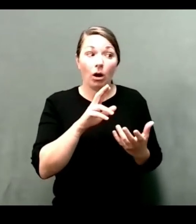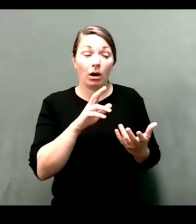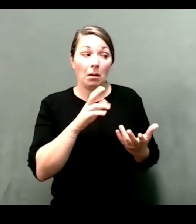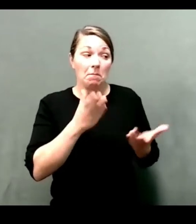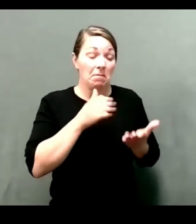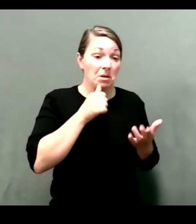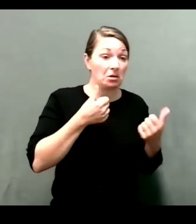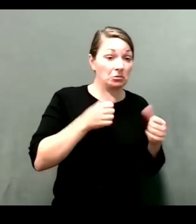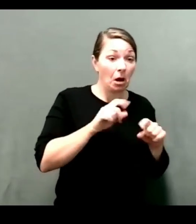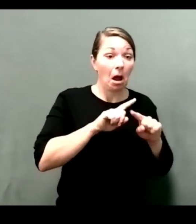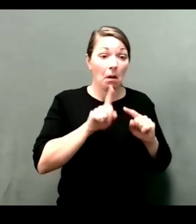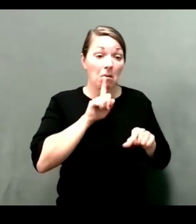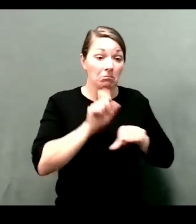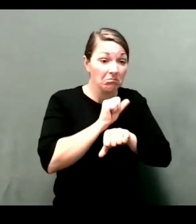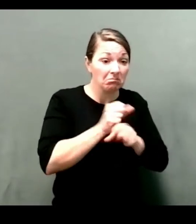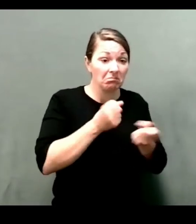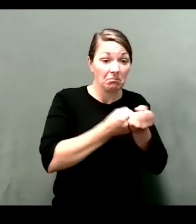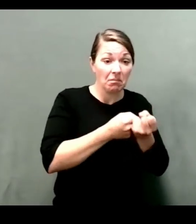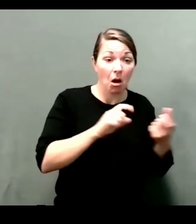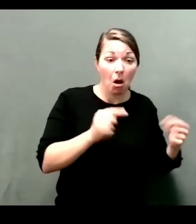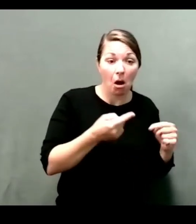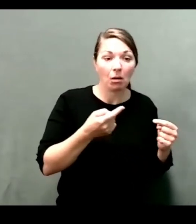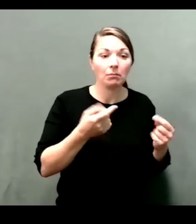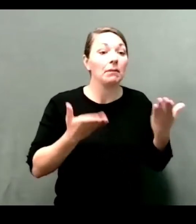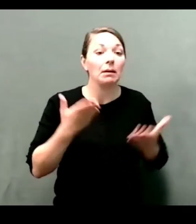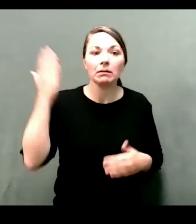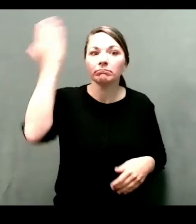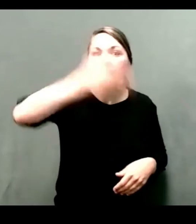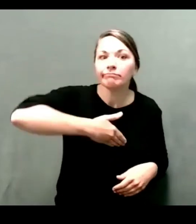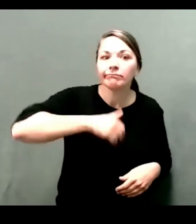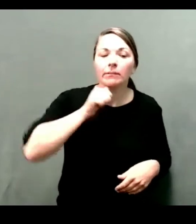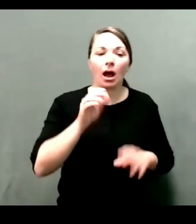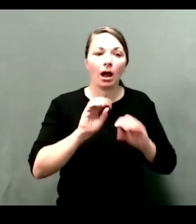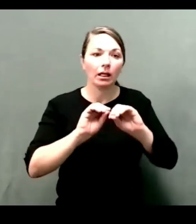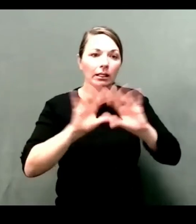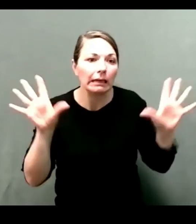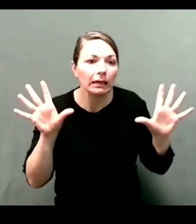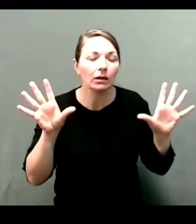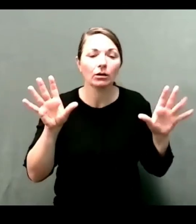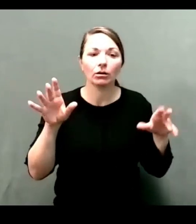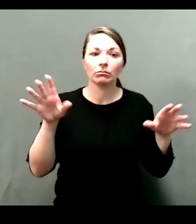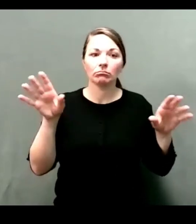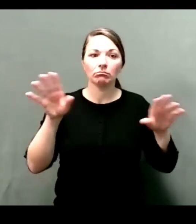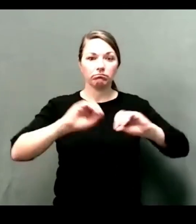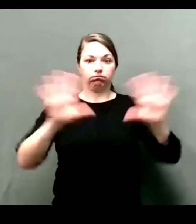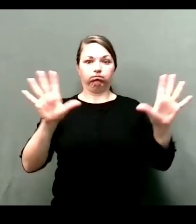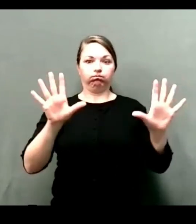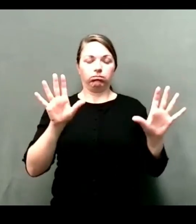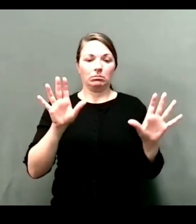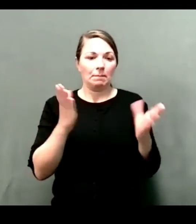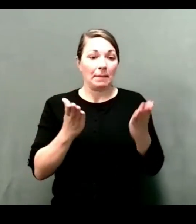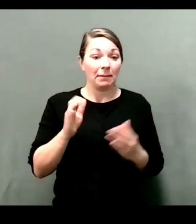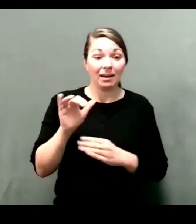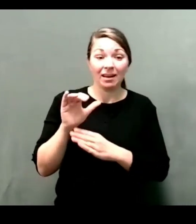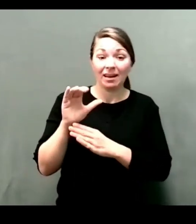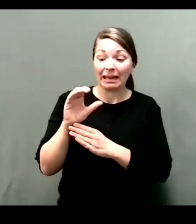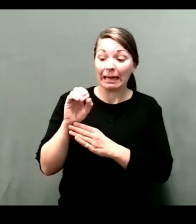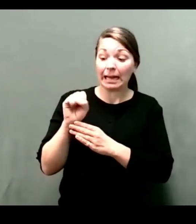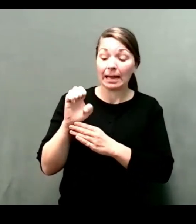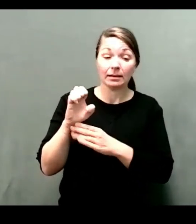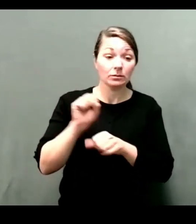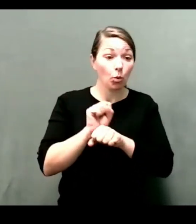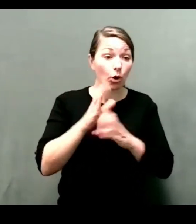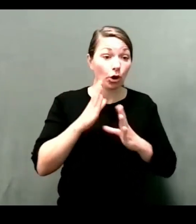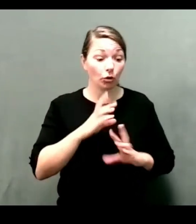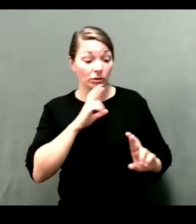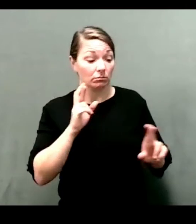harm, that was maybe not noticed or maybe not clear right there on the surface to folks like the caseworker who responded or